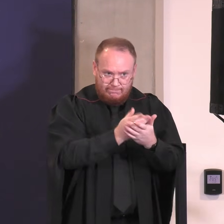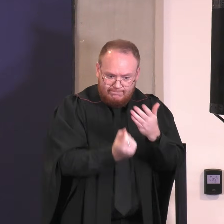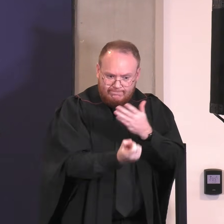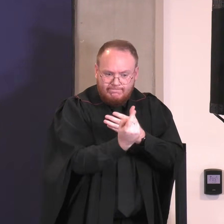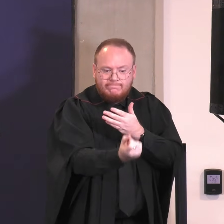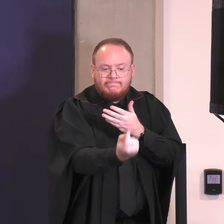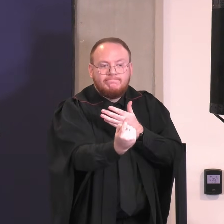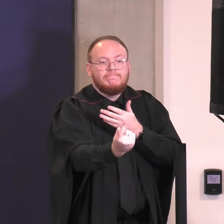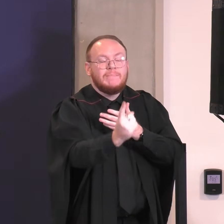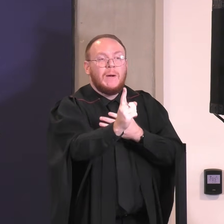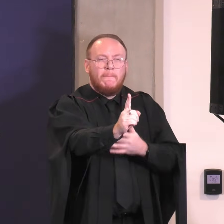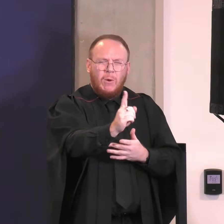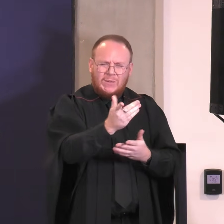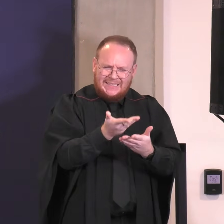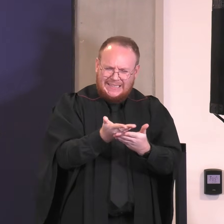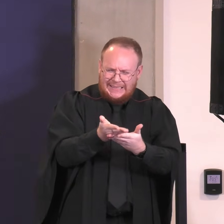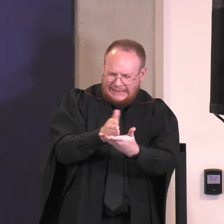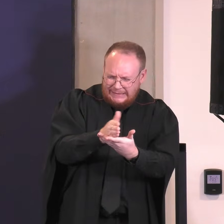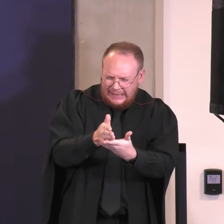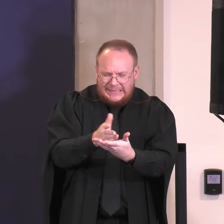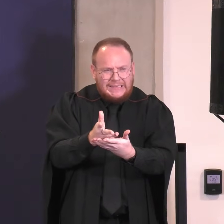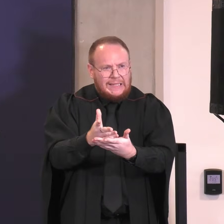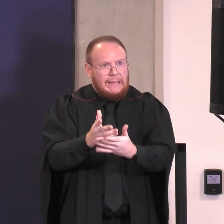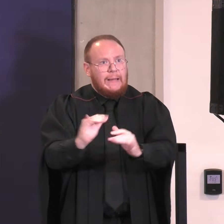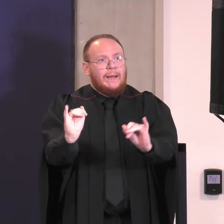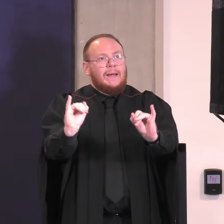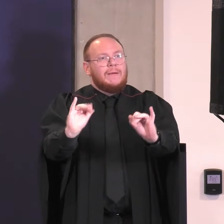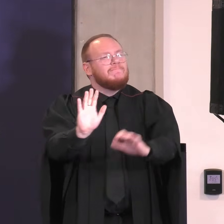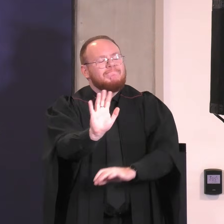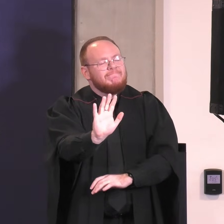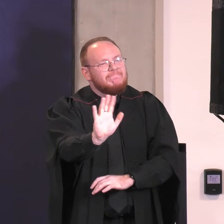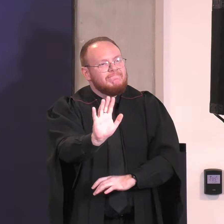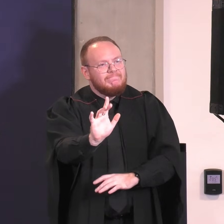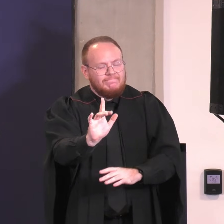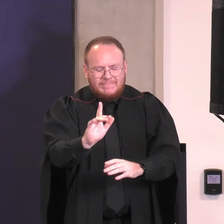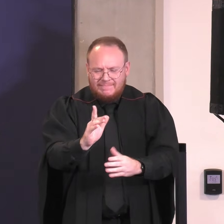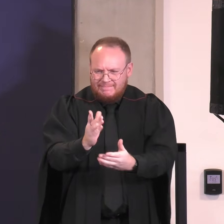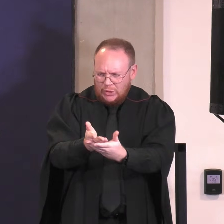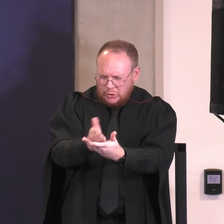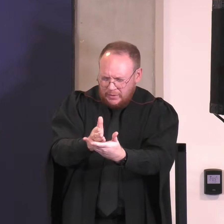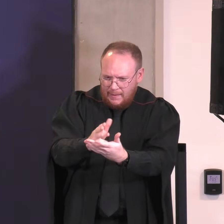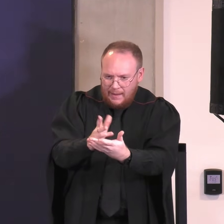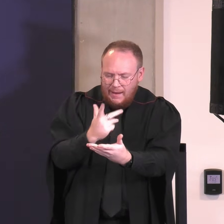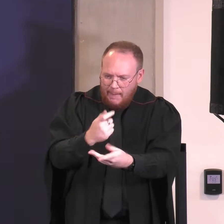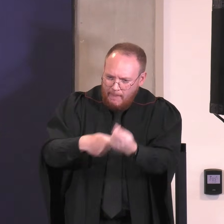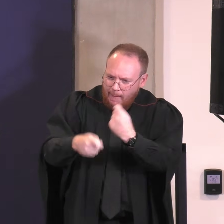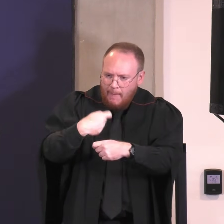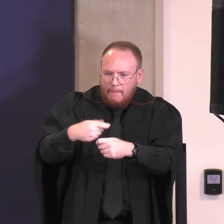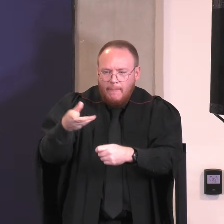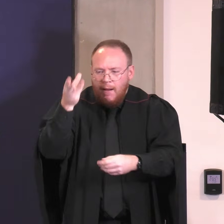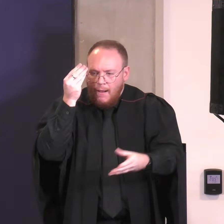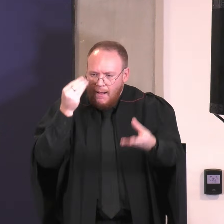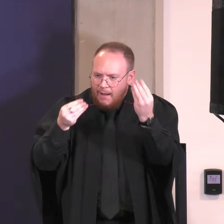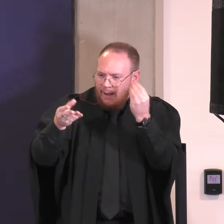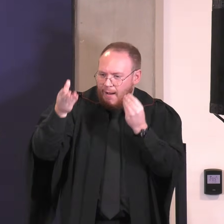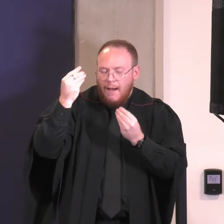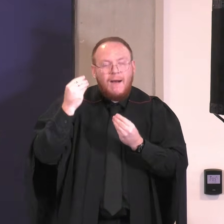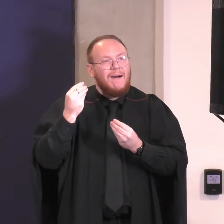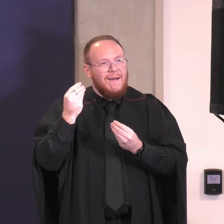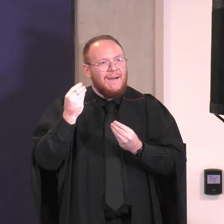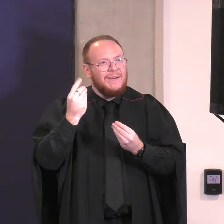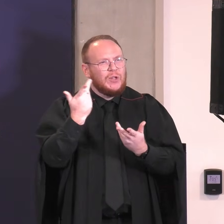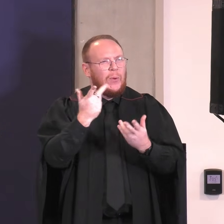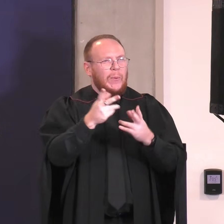But uncertainty is not your enemy. It is the beginning of discovery. So when fear taps you on the